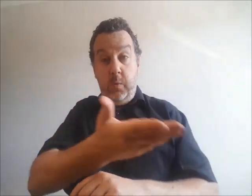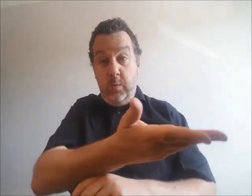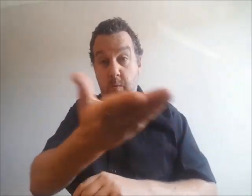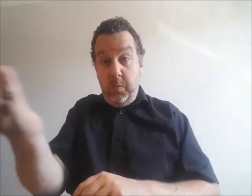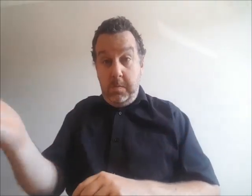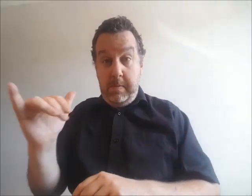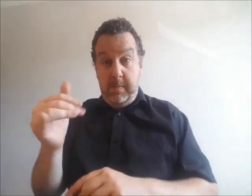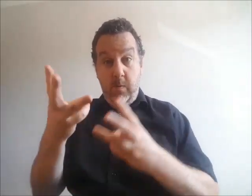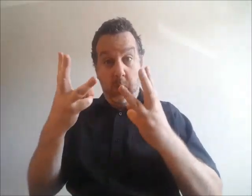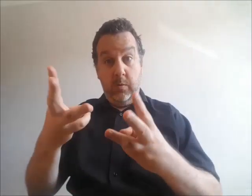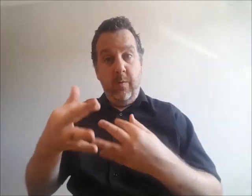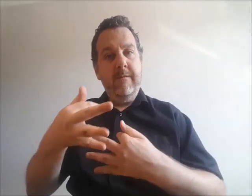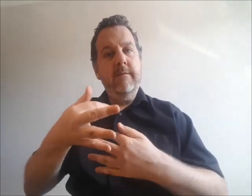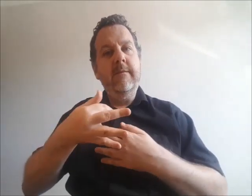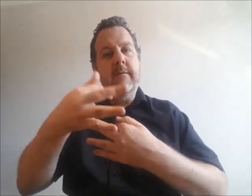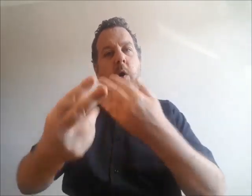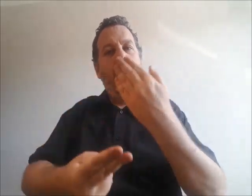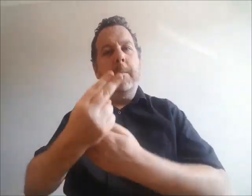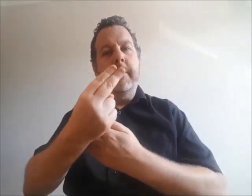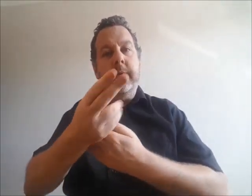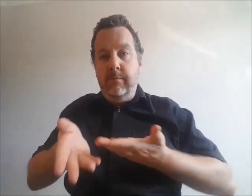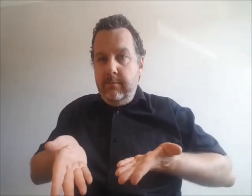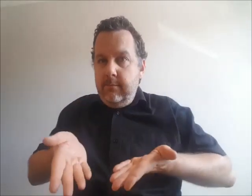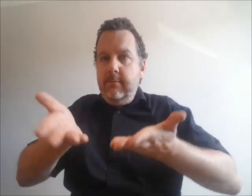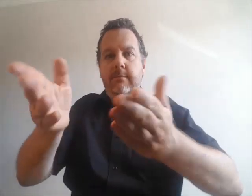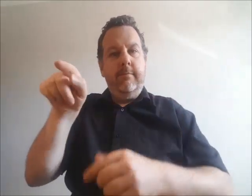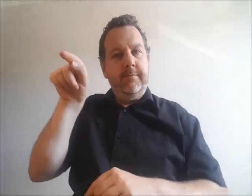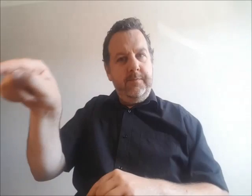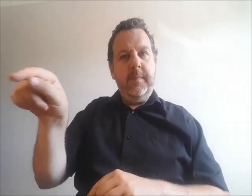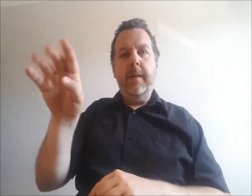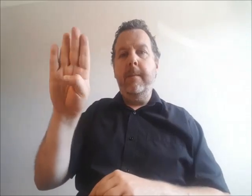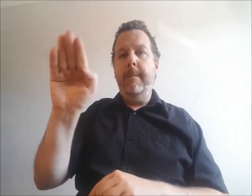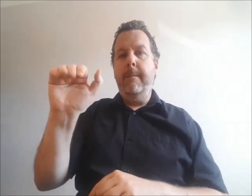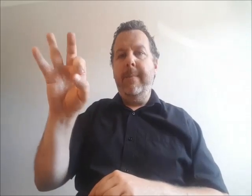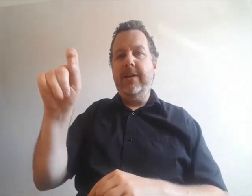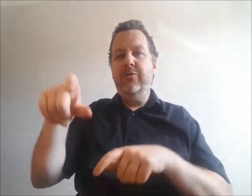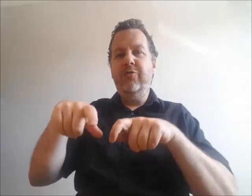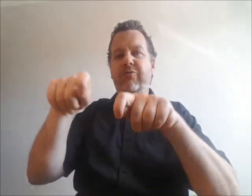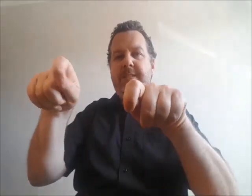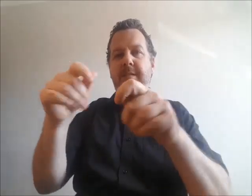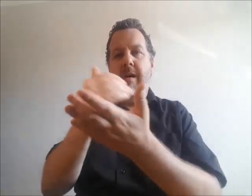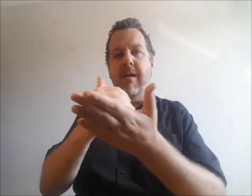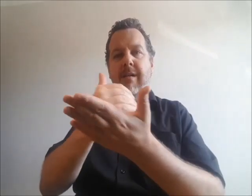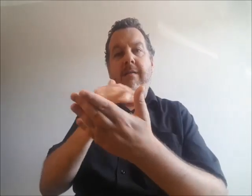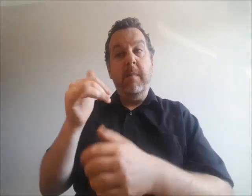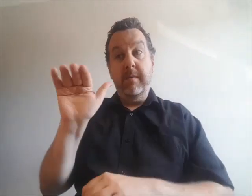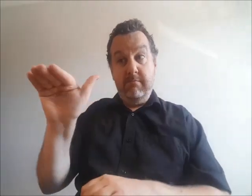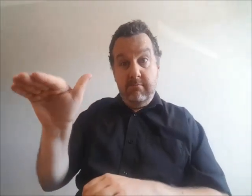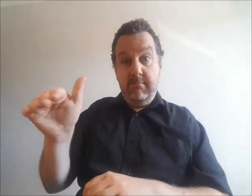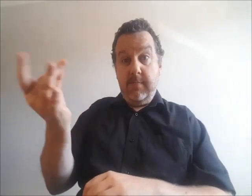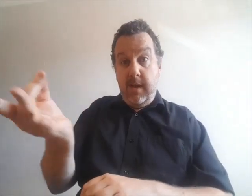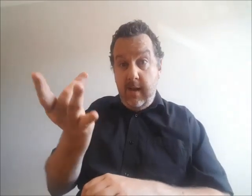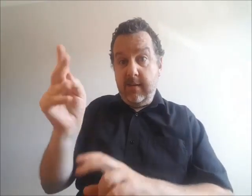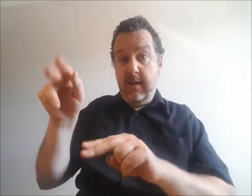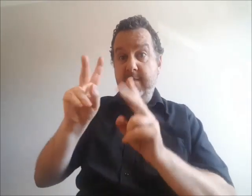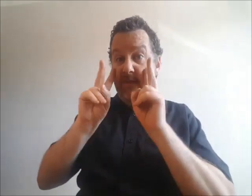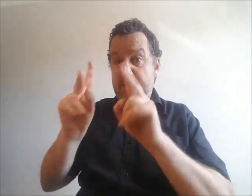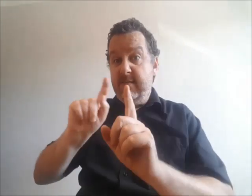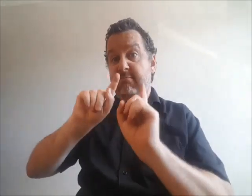maybe you guys want to go and follow this up. Go ahead and visit this archive in Baggot Street. And maybe ask if you can visit,